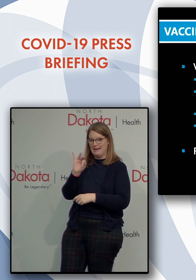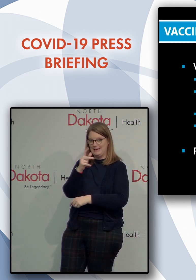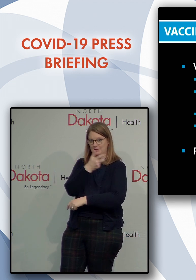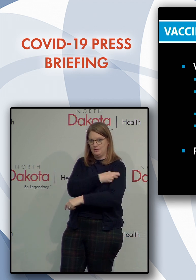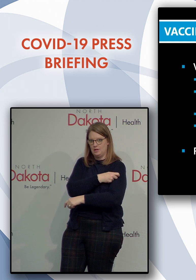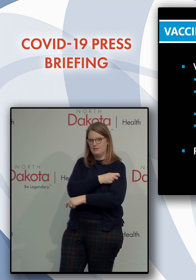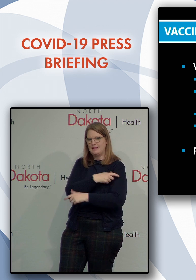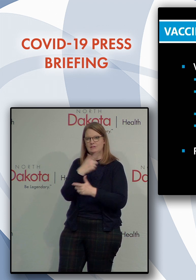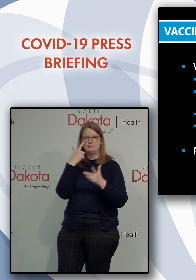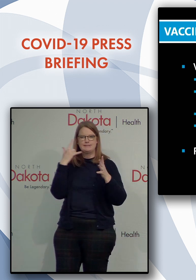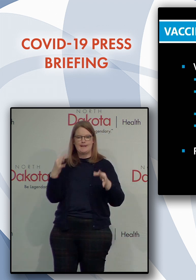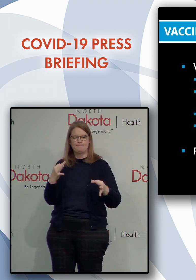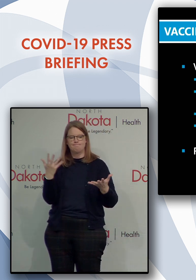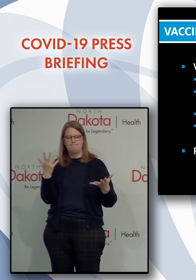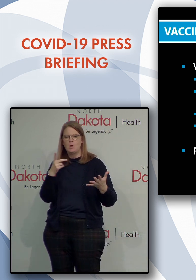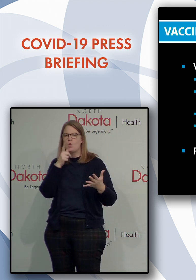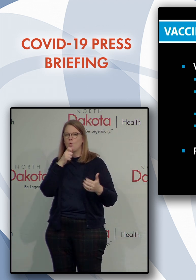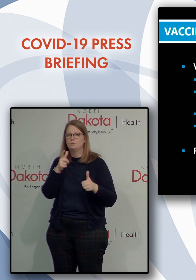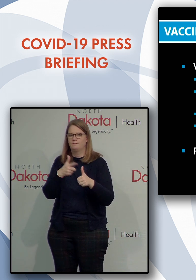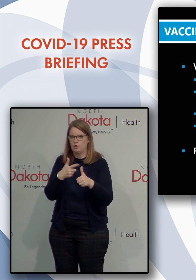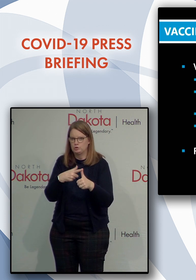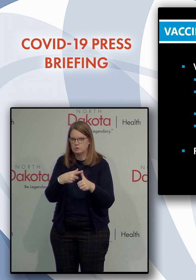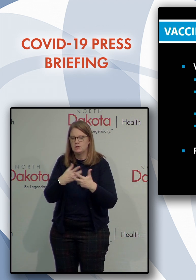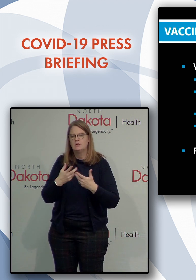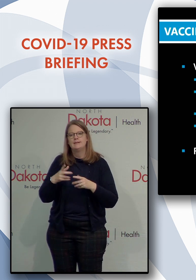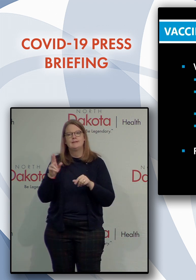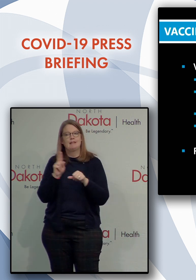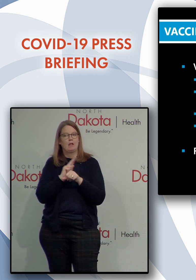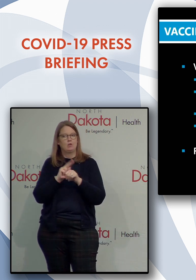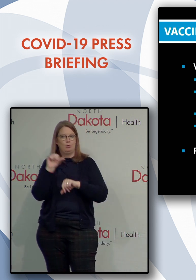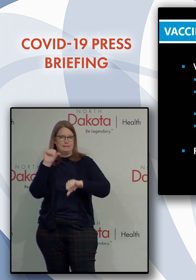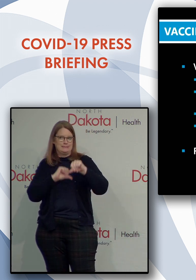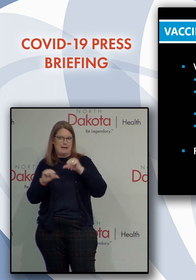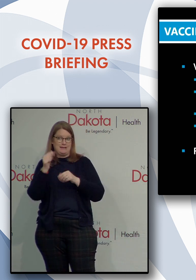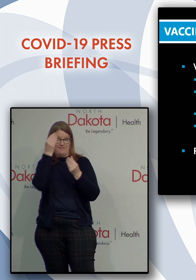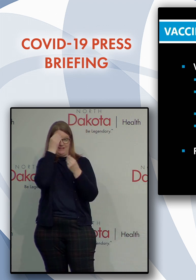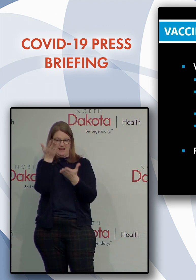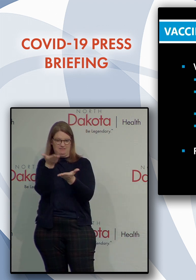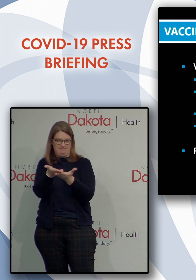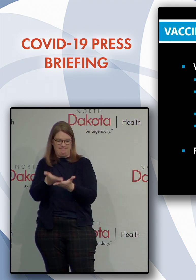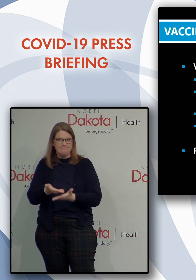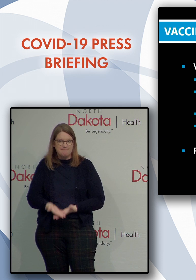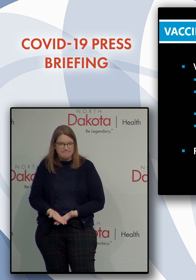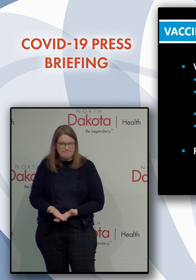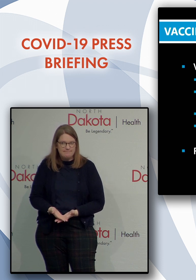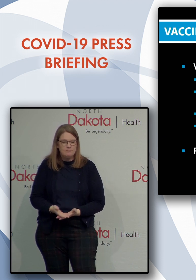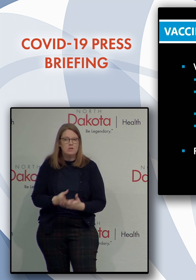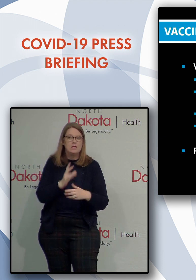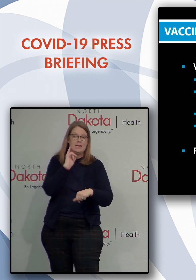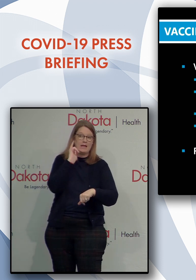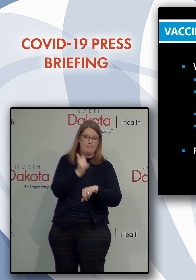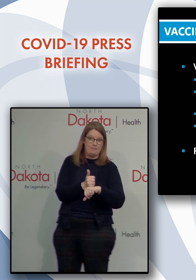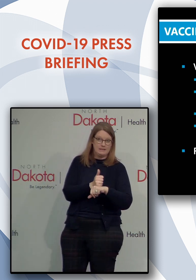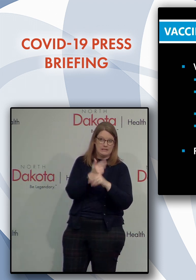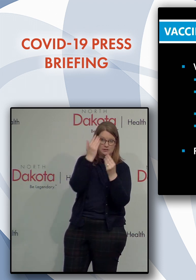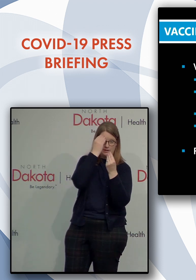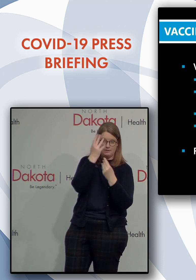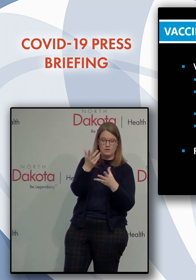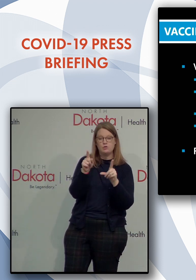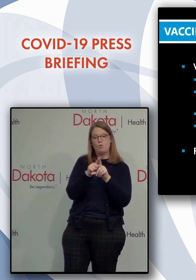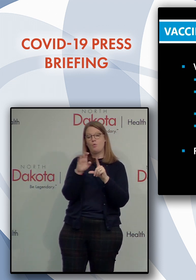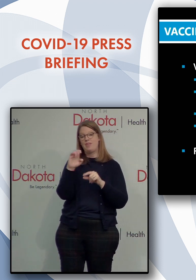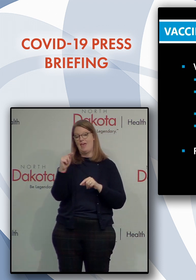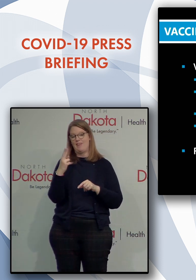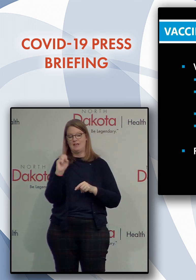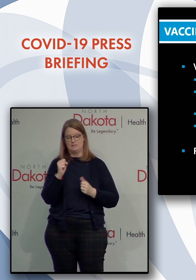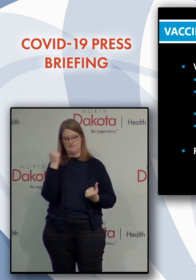vaccine first. This committee uses scientific data, implementation information, and ethics to